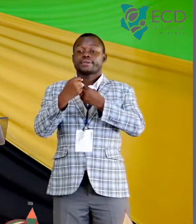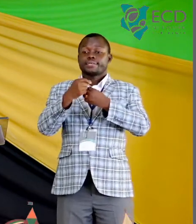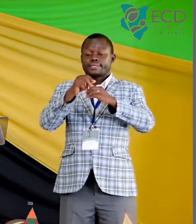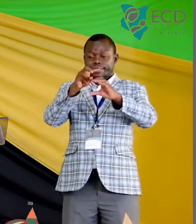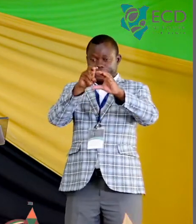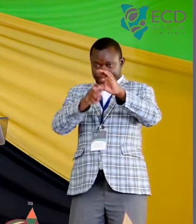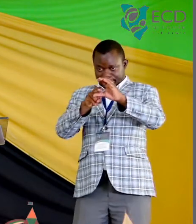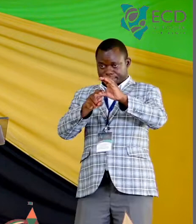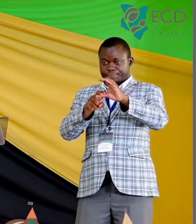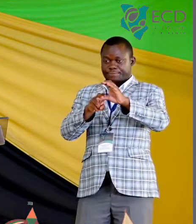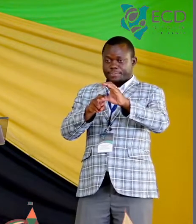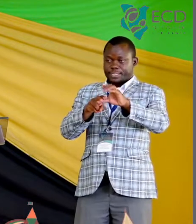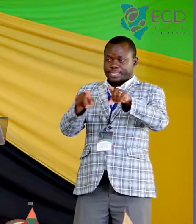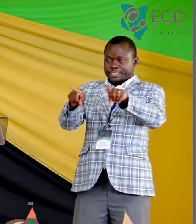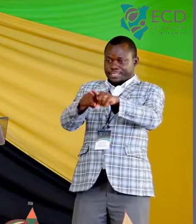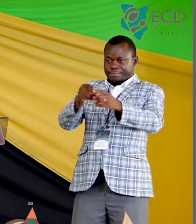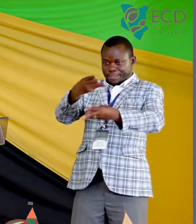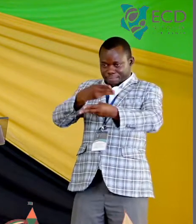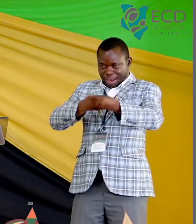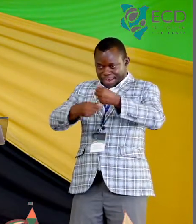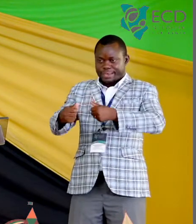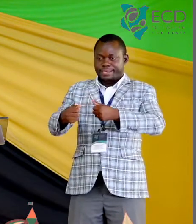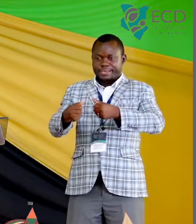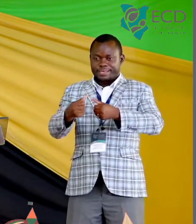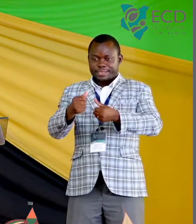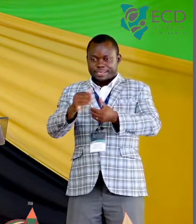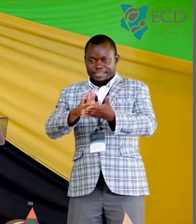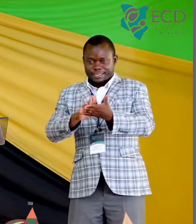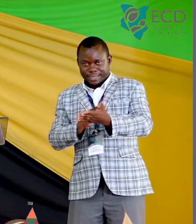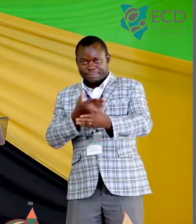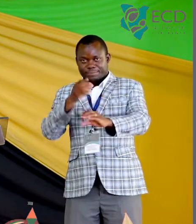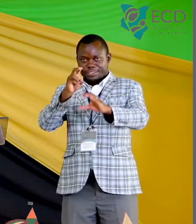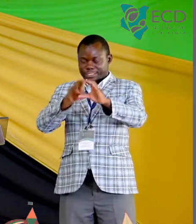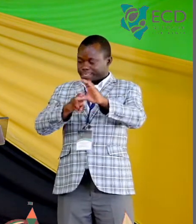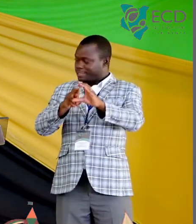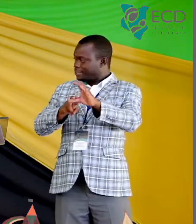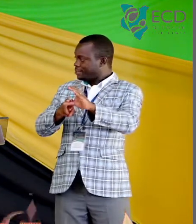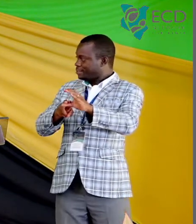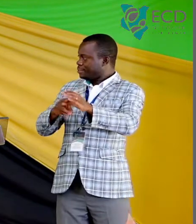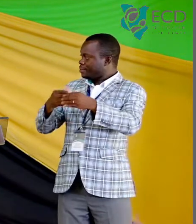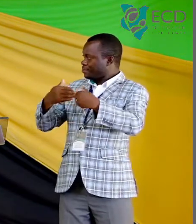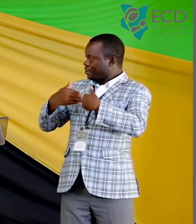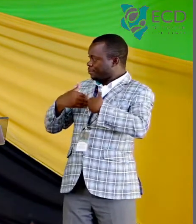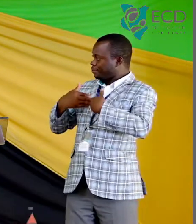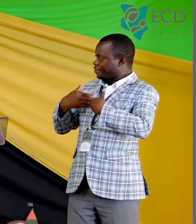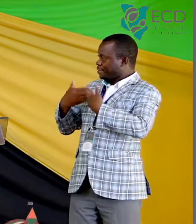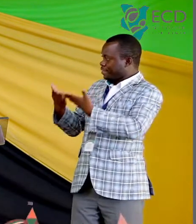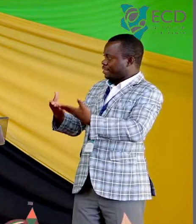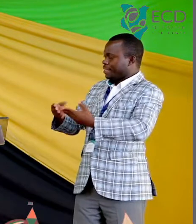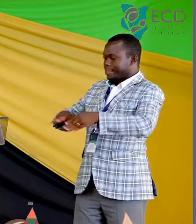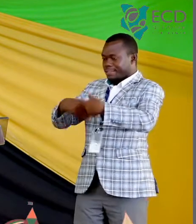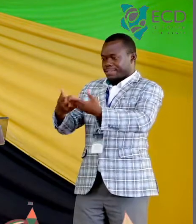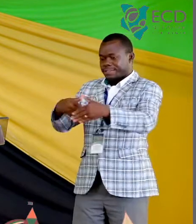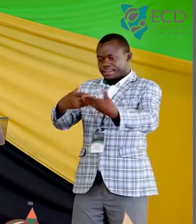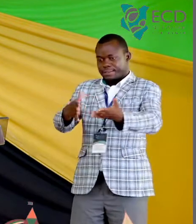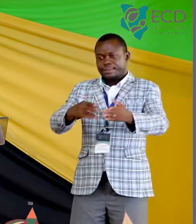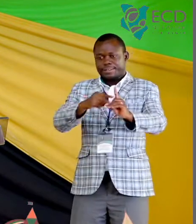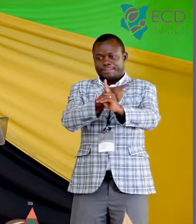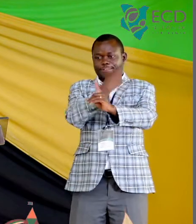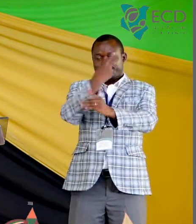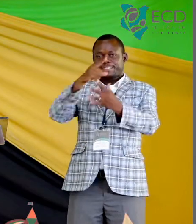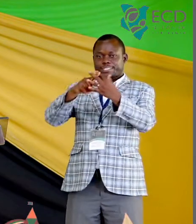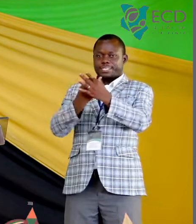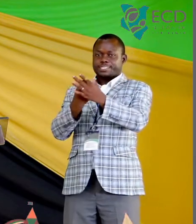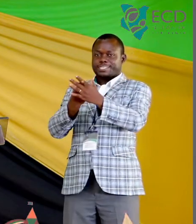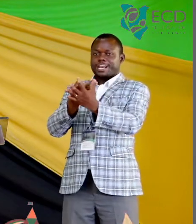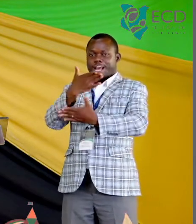We procured some chairs, and in that slide we are distributing and flagging of those